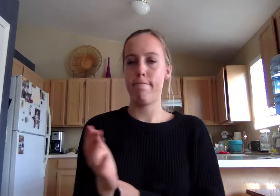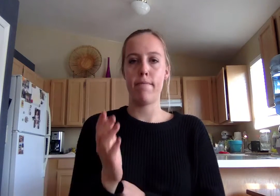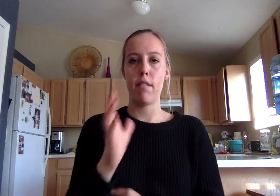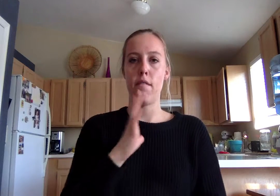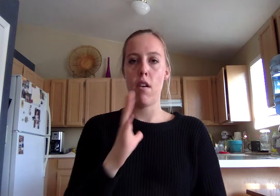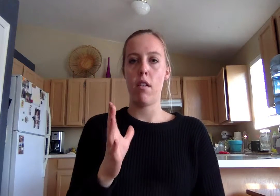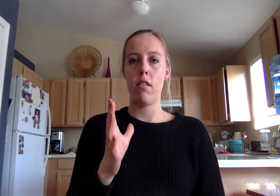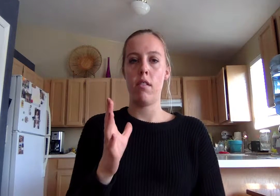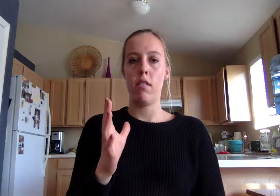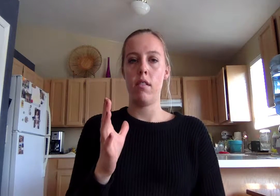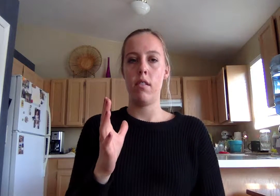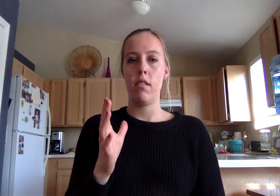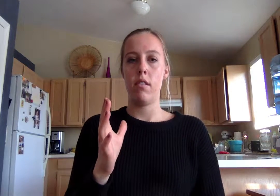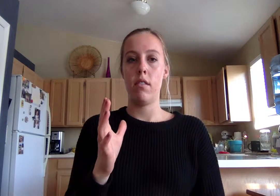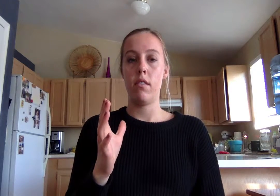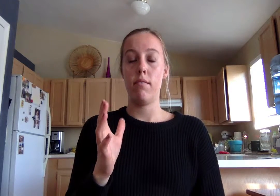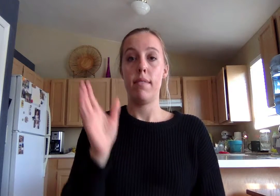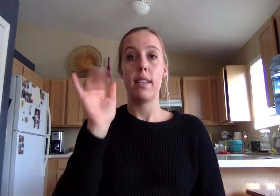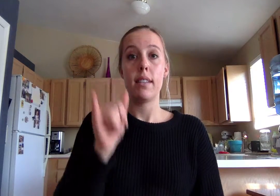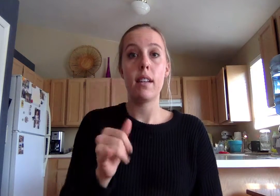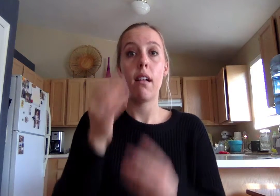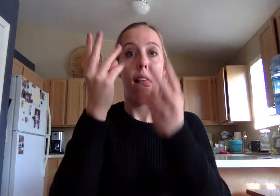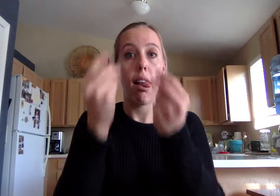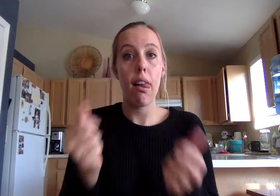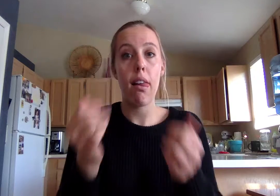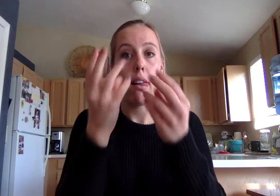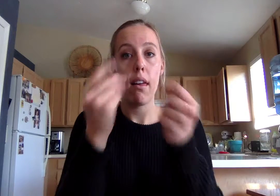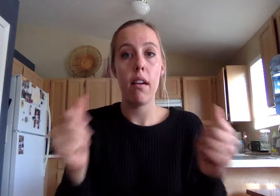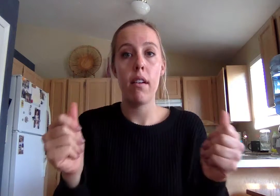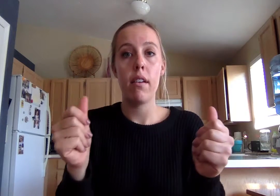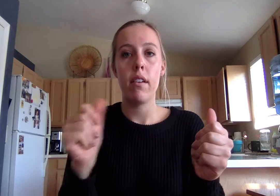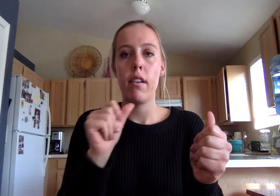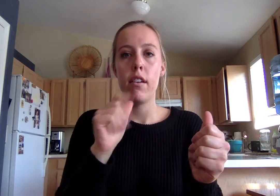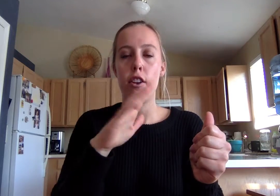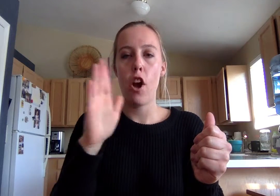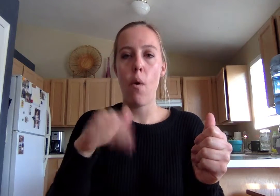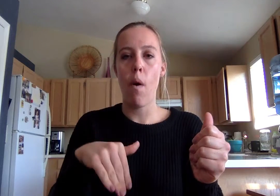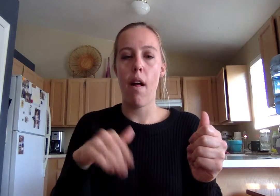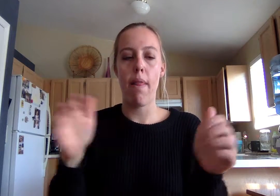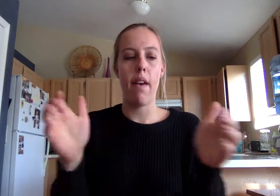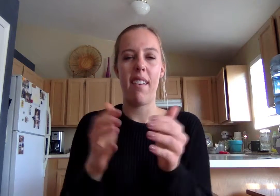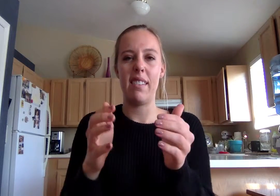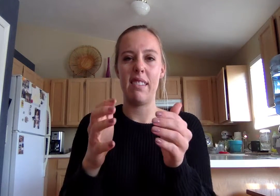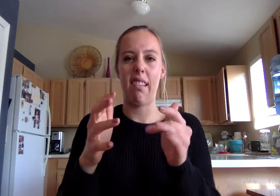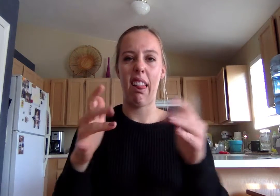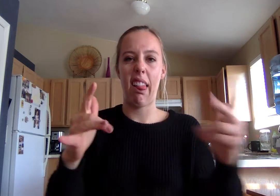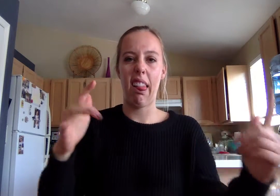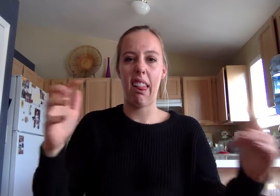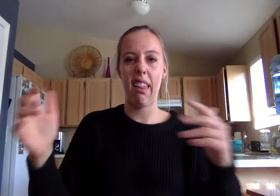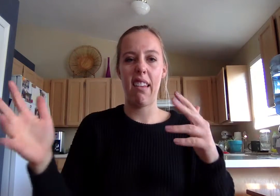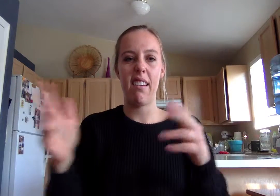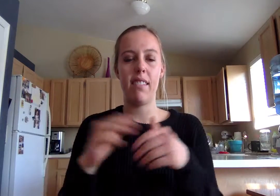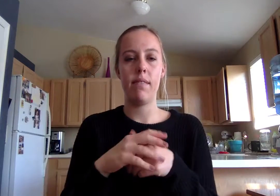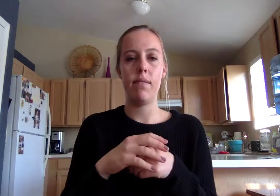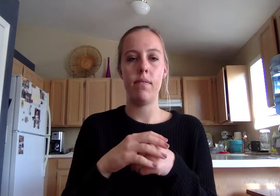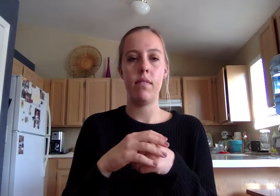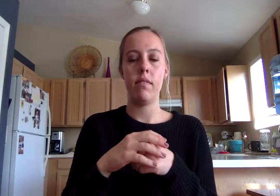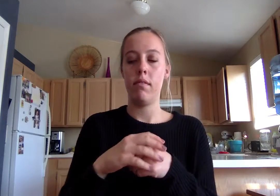So get this nice and wet. You don't want your hands to stick or you might twist a big lump of clay off. So, I'm bracing my